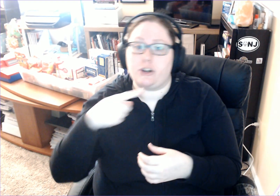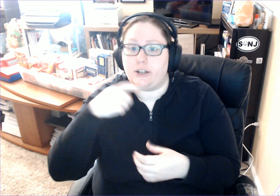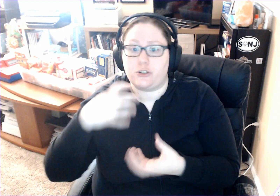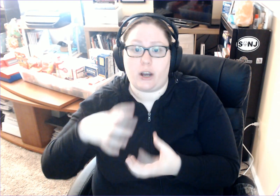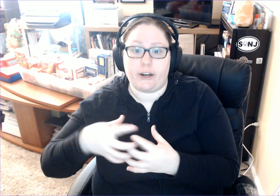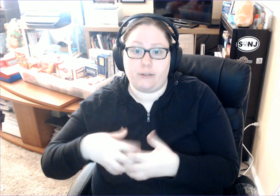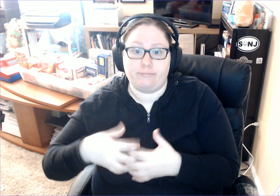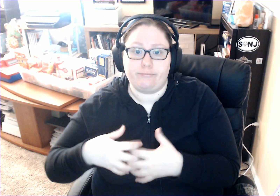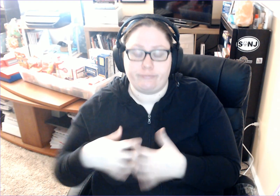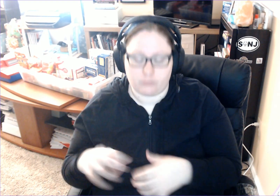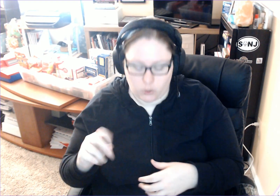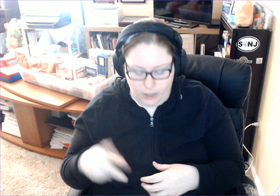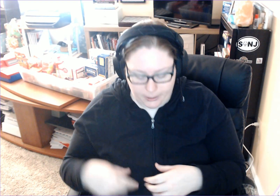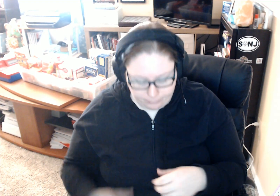dryer. Okay?